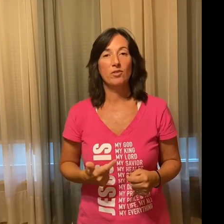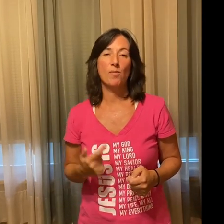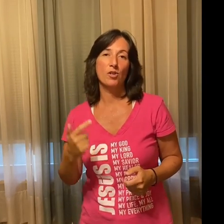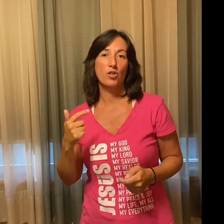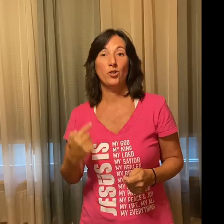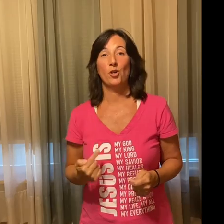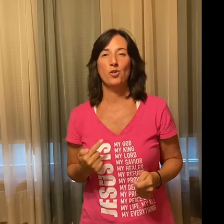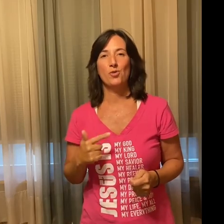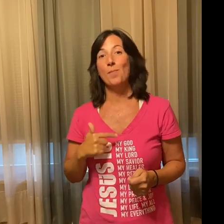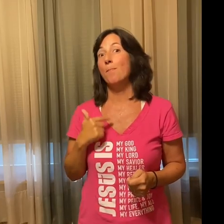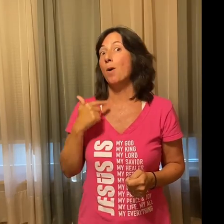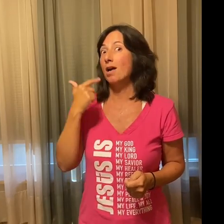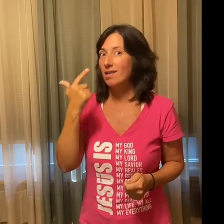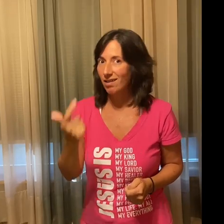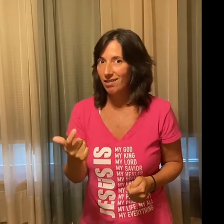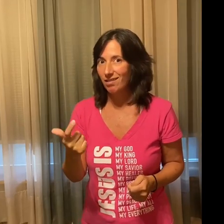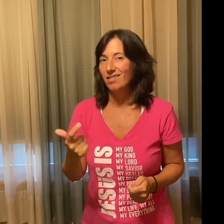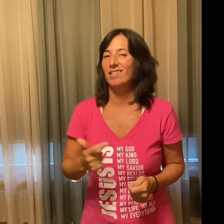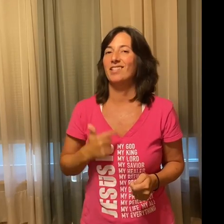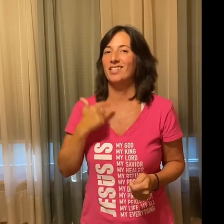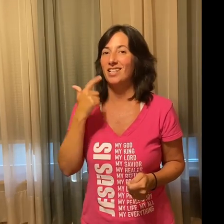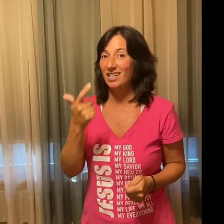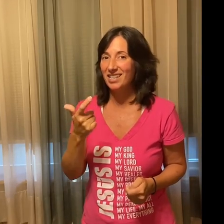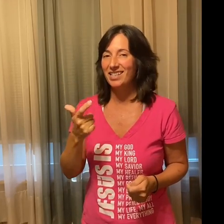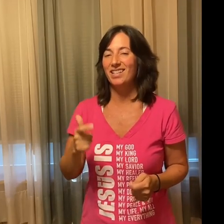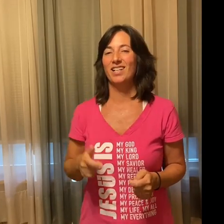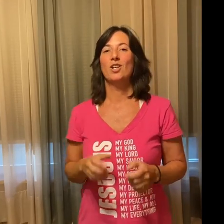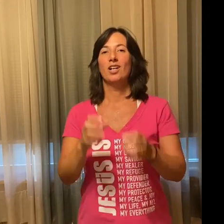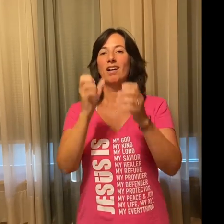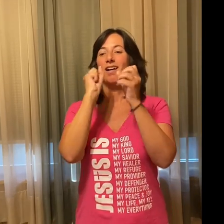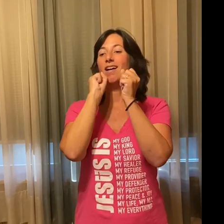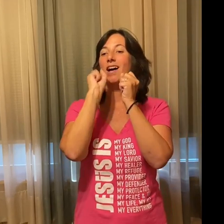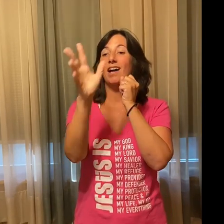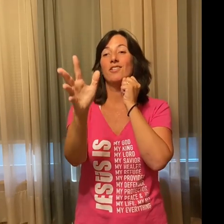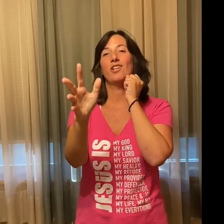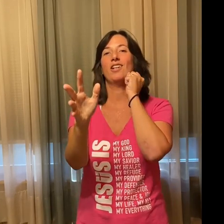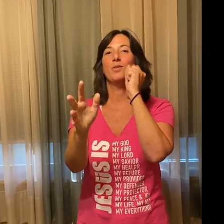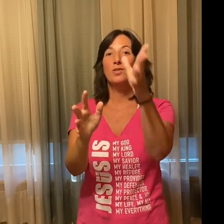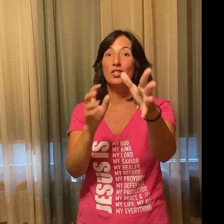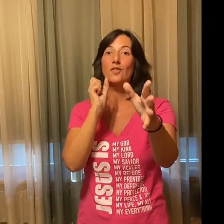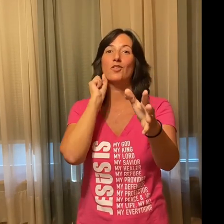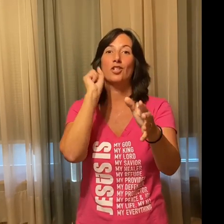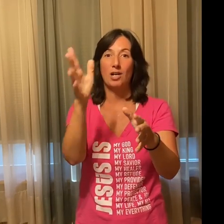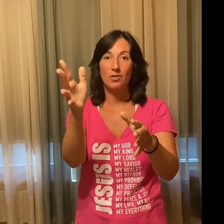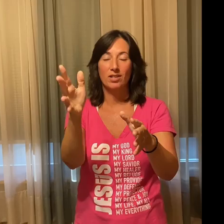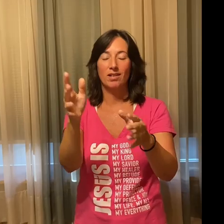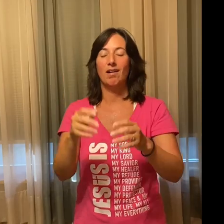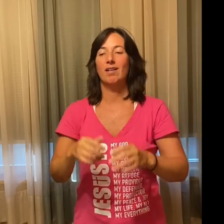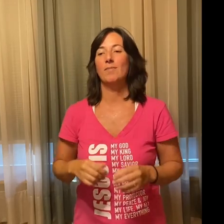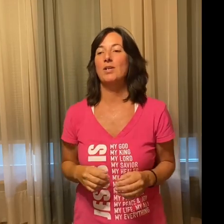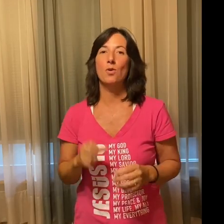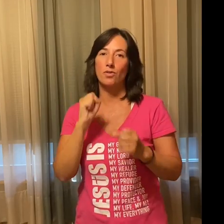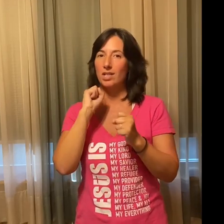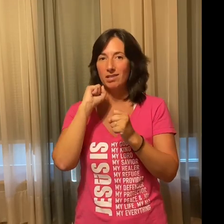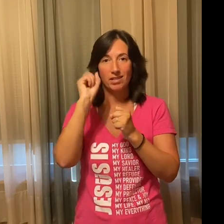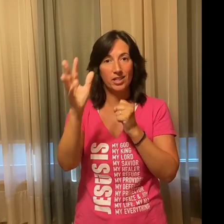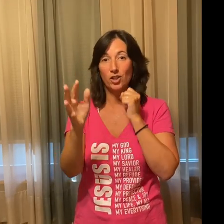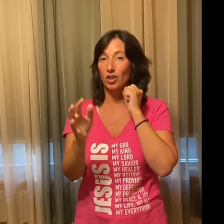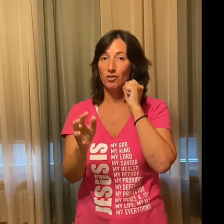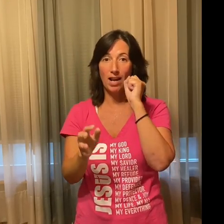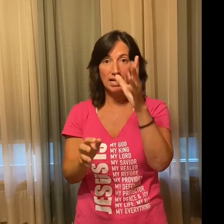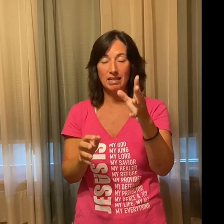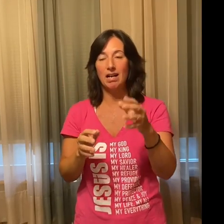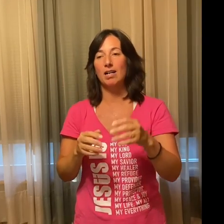that way, so I'm going to show you the Monica sign. I do this for shout. I don't think this